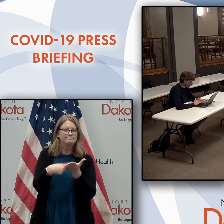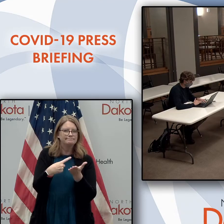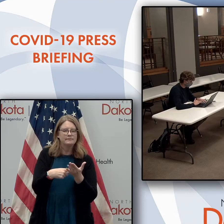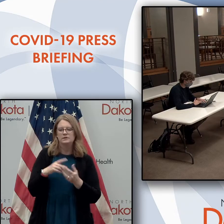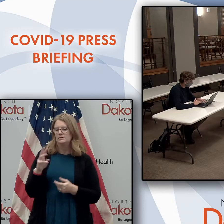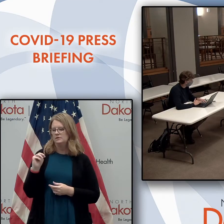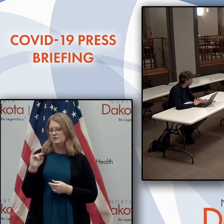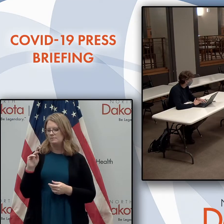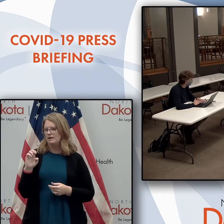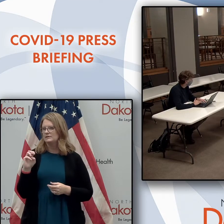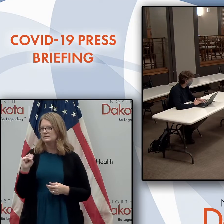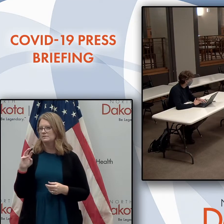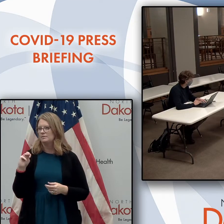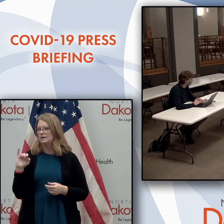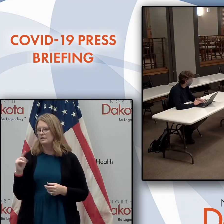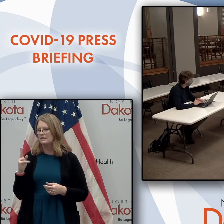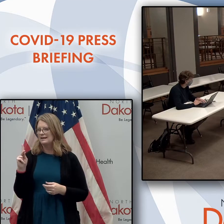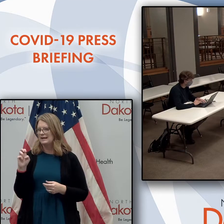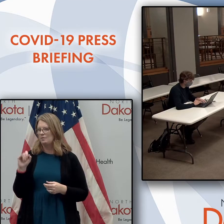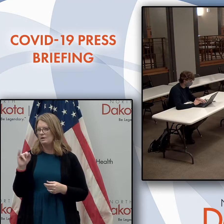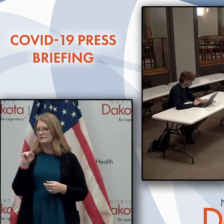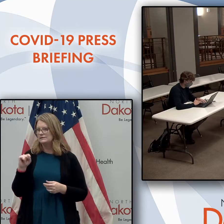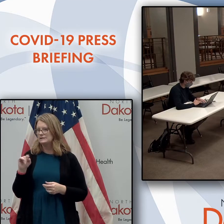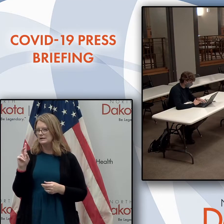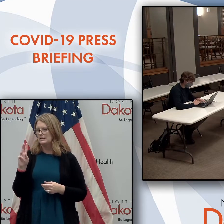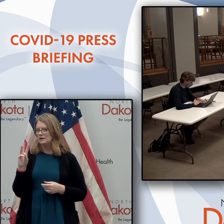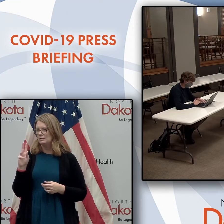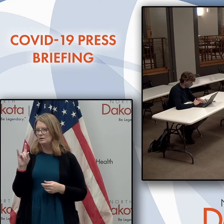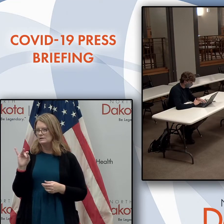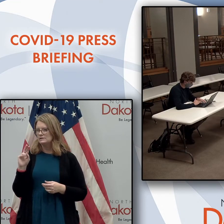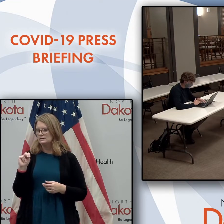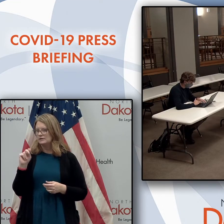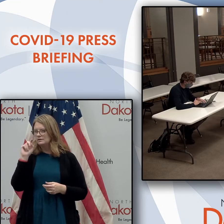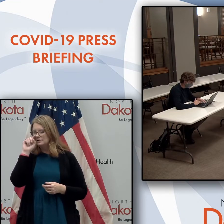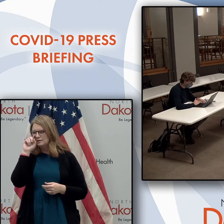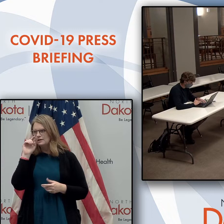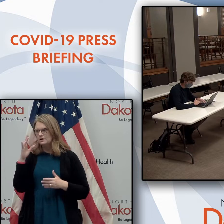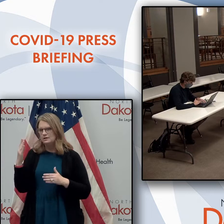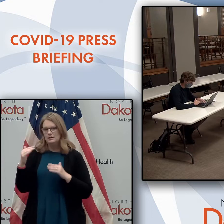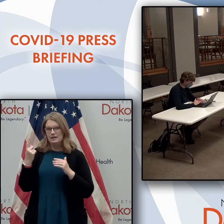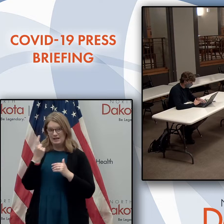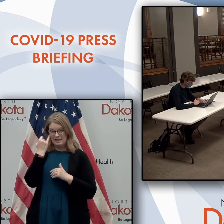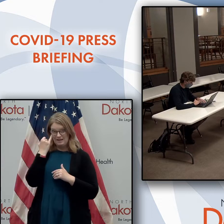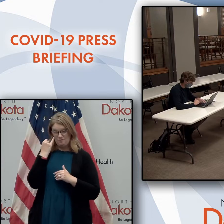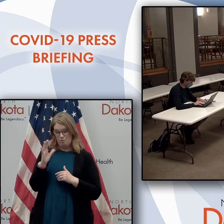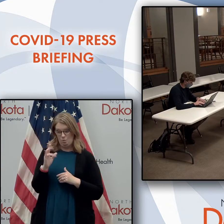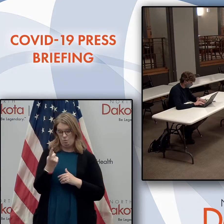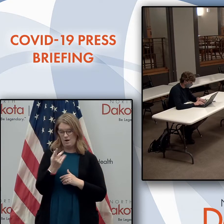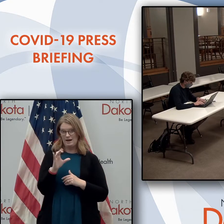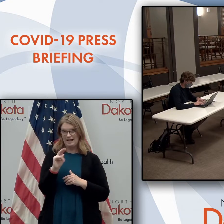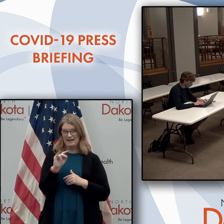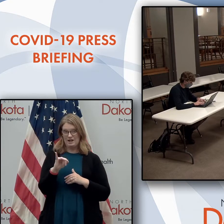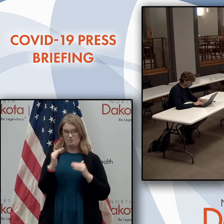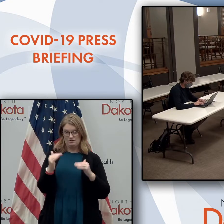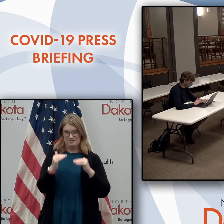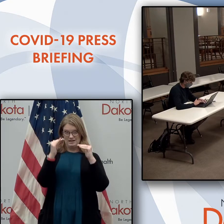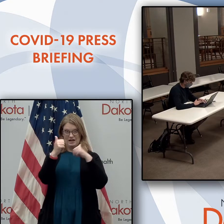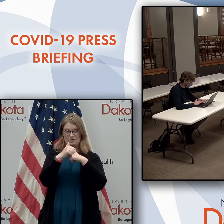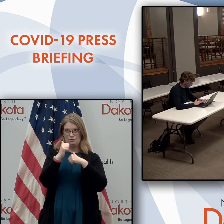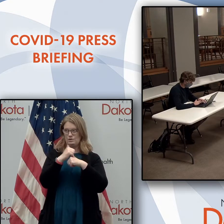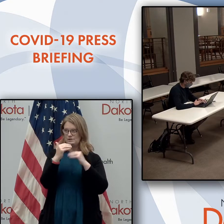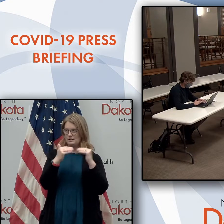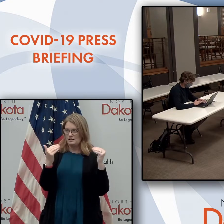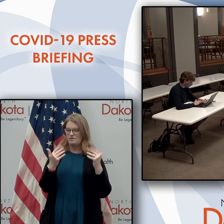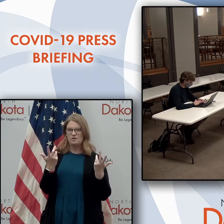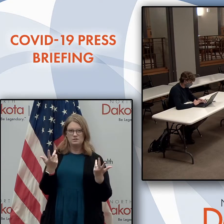Mike Smith, 660 KUYZ in Williston. If one county moves to a higher risk level, how will you enforce travel from one county to